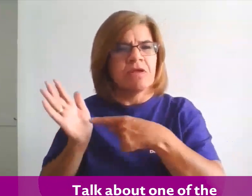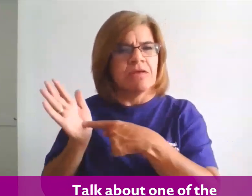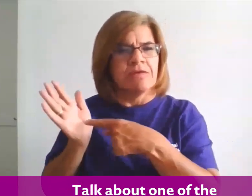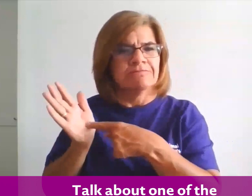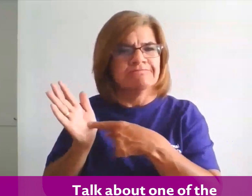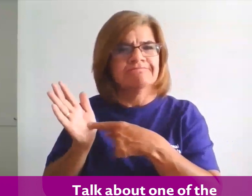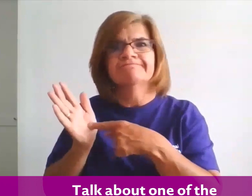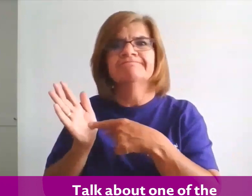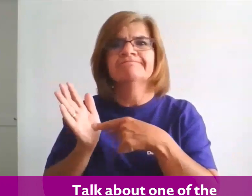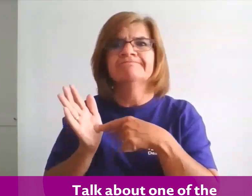book.